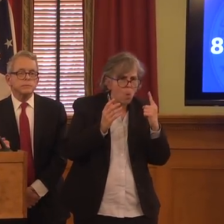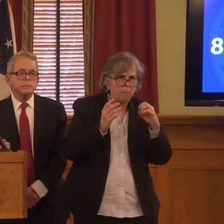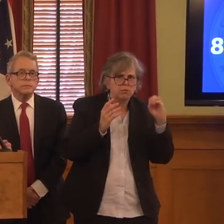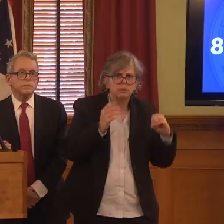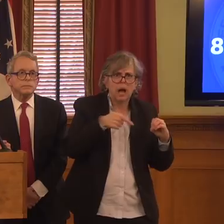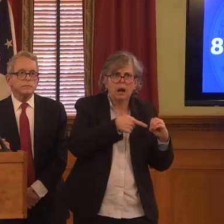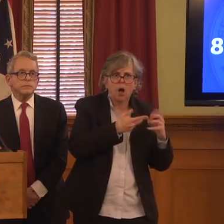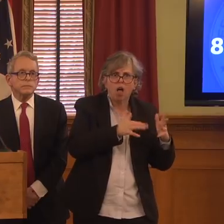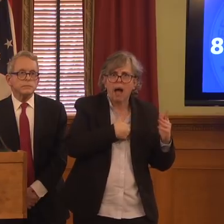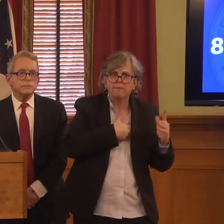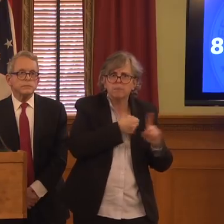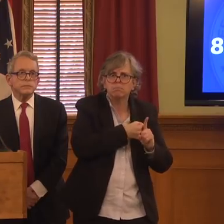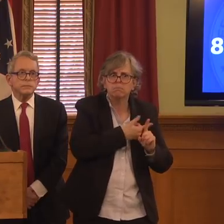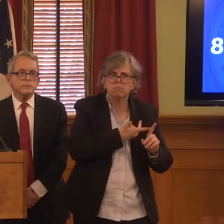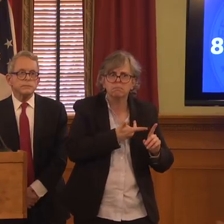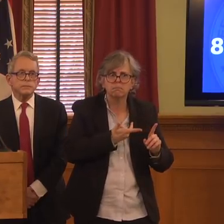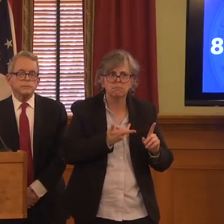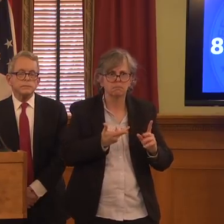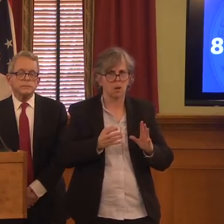is spreading quickly.